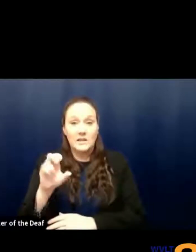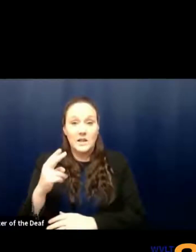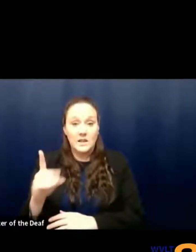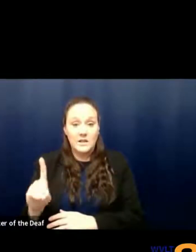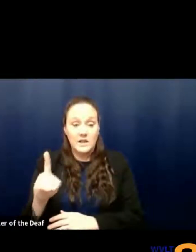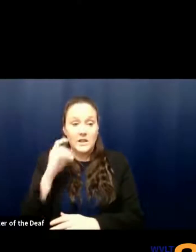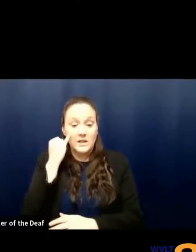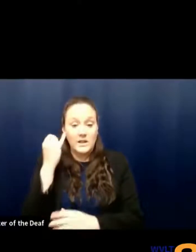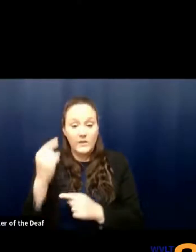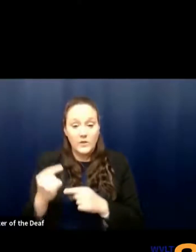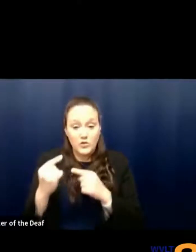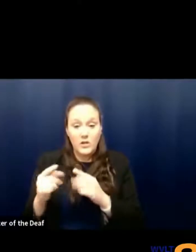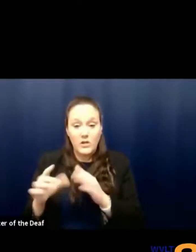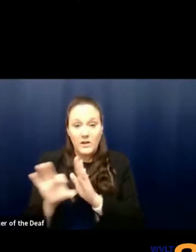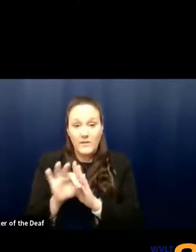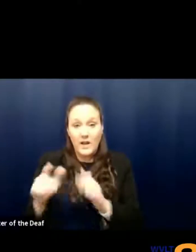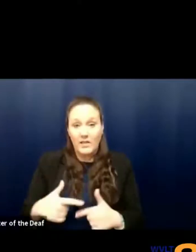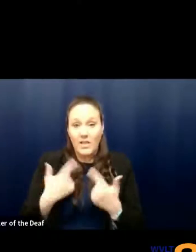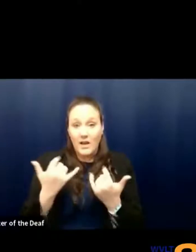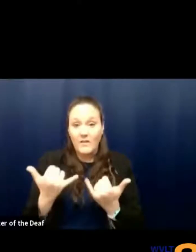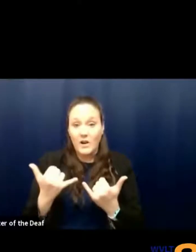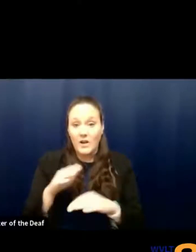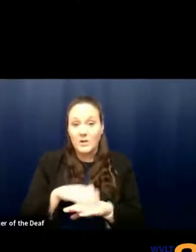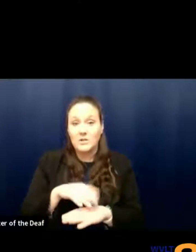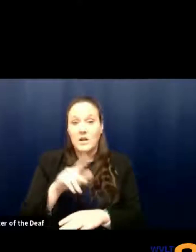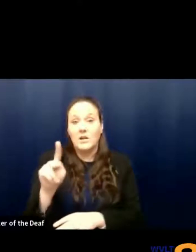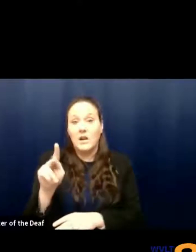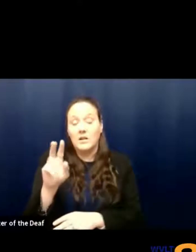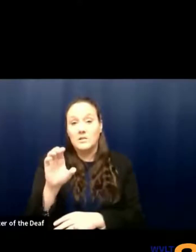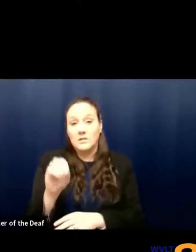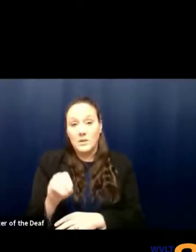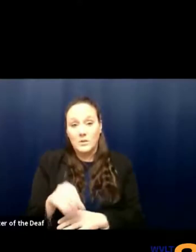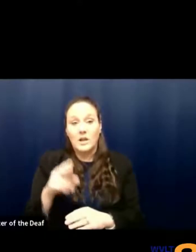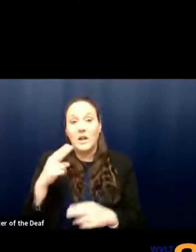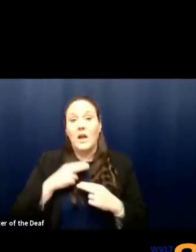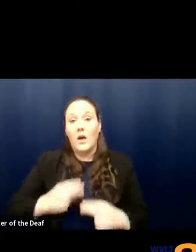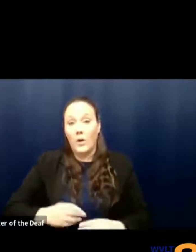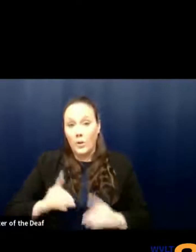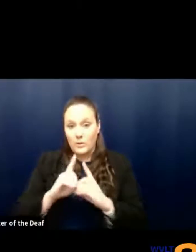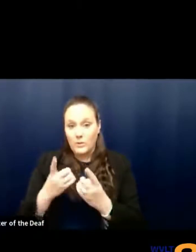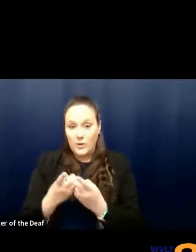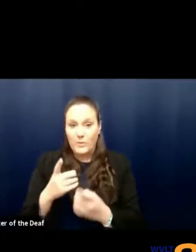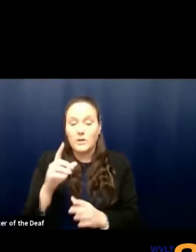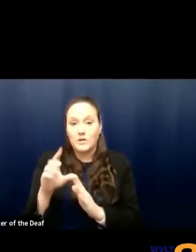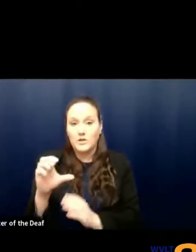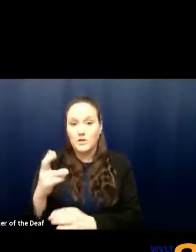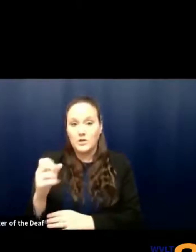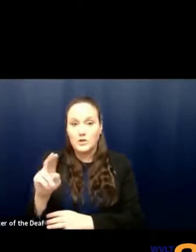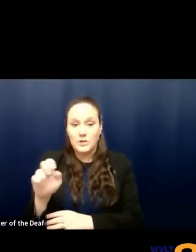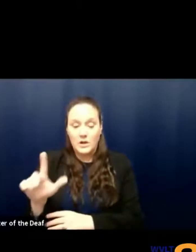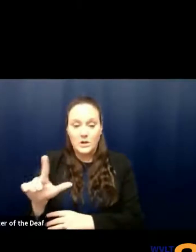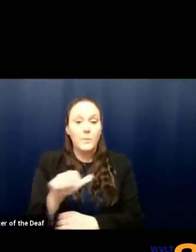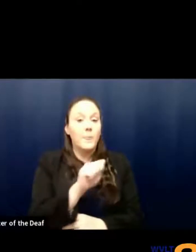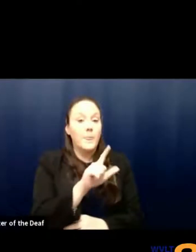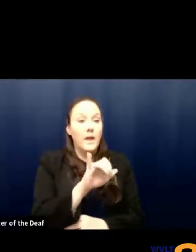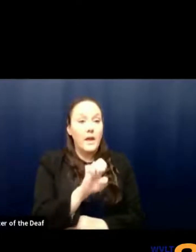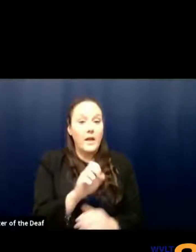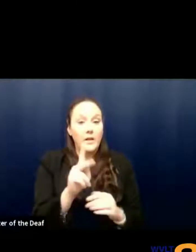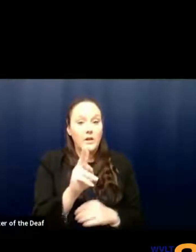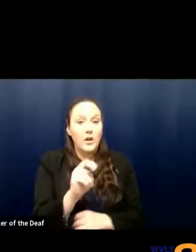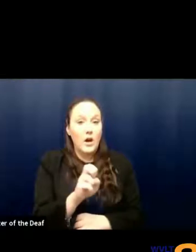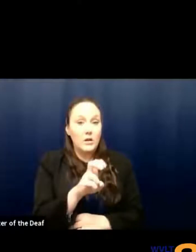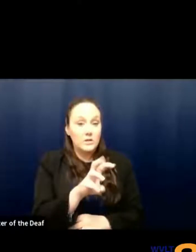now, it is on the Knox County Health Department YouTube channel. Let's see. Allie with Knox News asks, is Kchd receiving